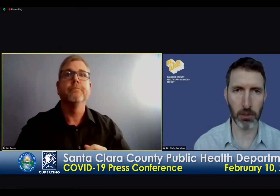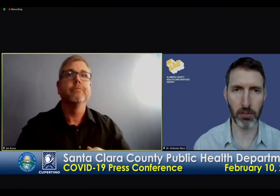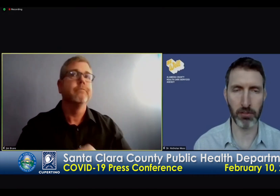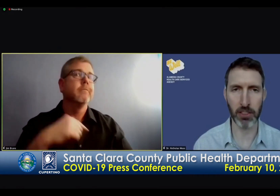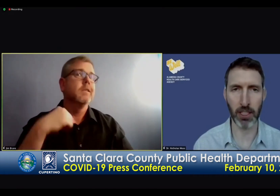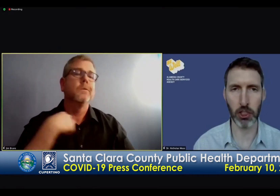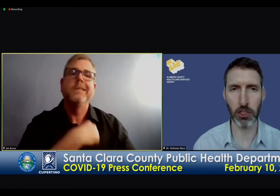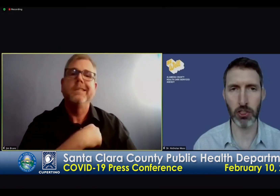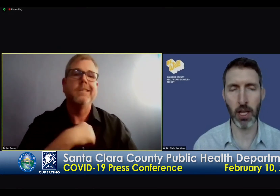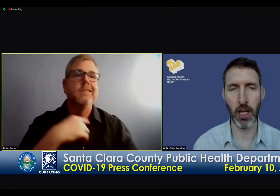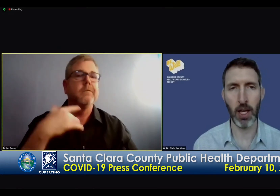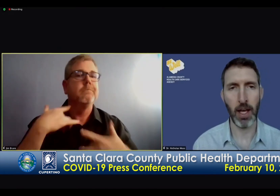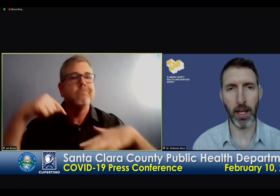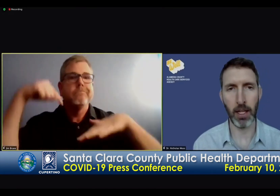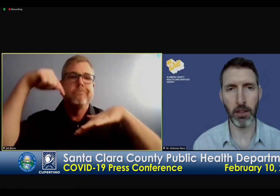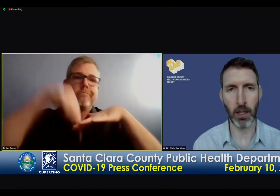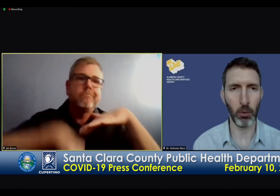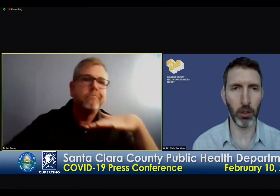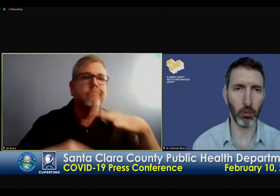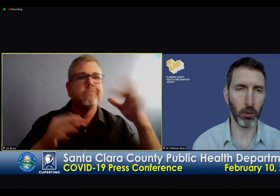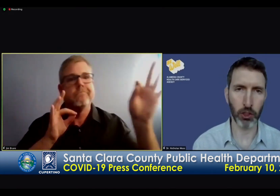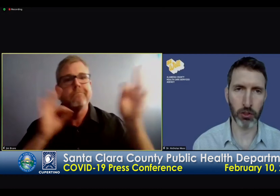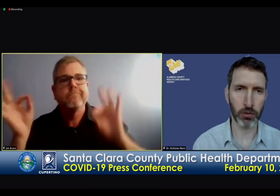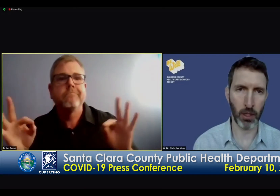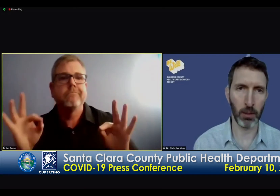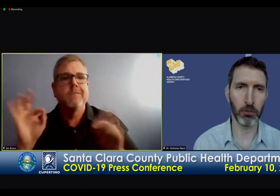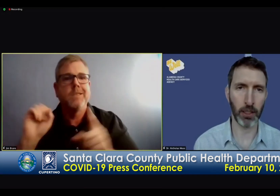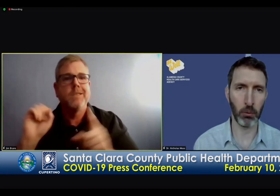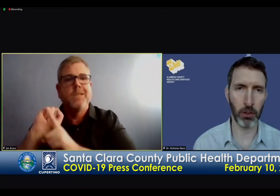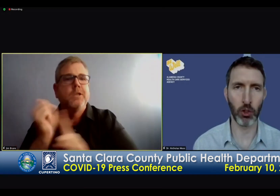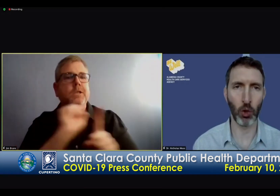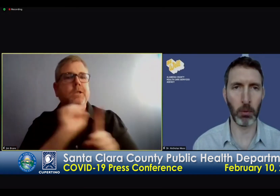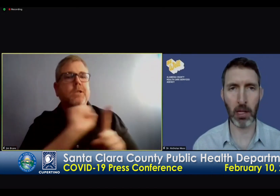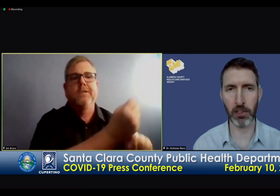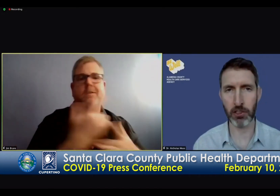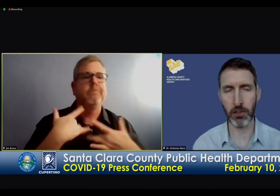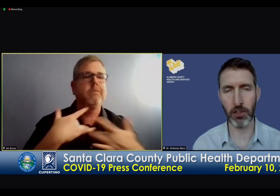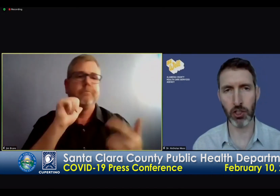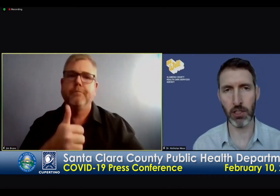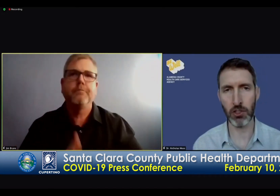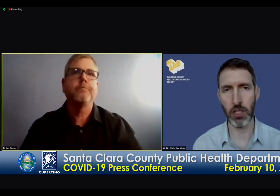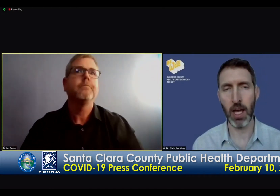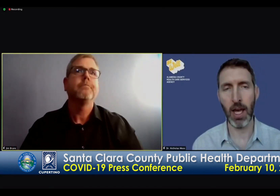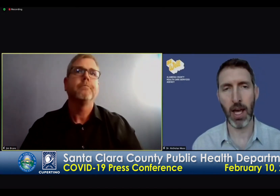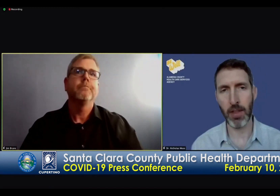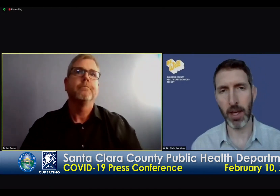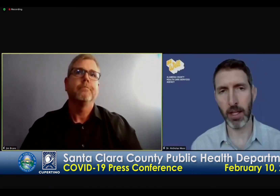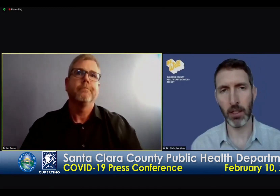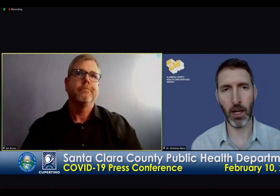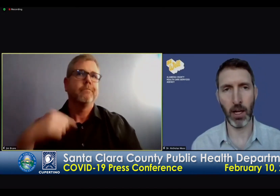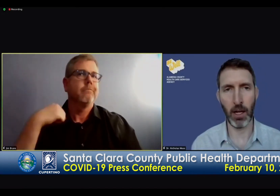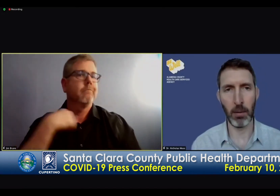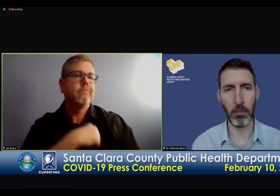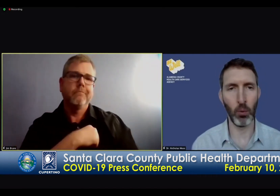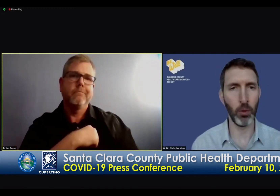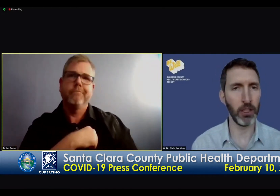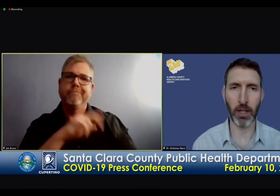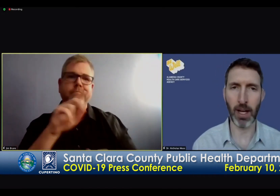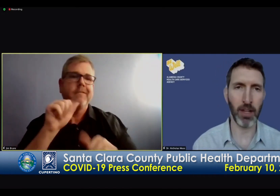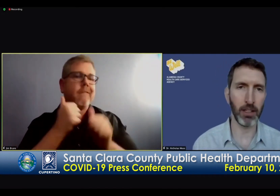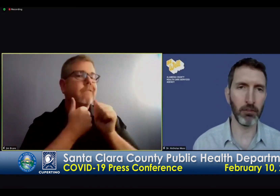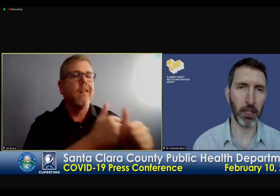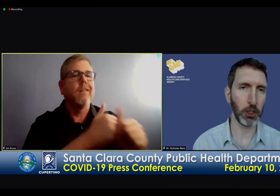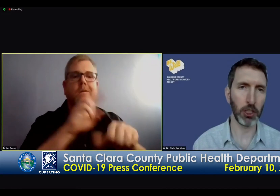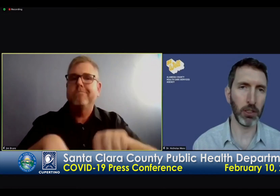types of investigations. And we're just sticking with our normal policy in this case. And then we don't have